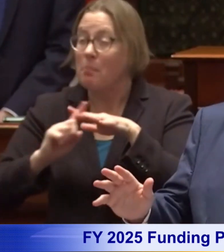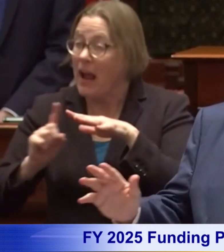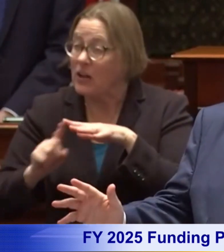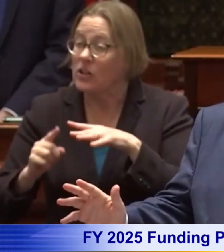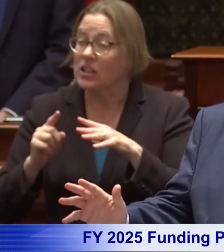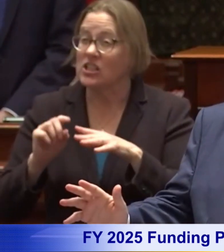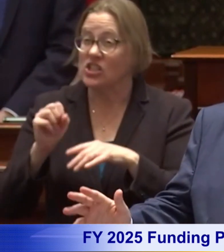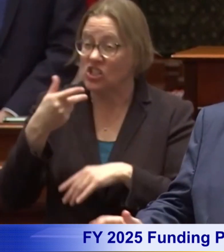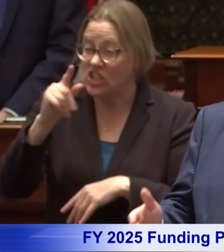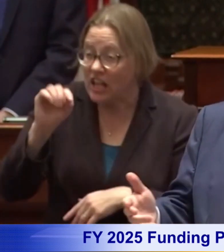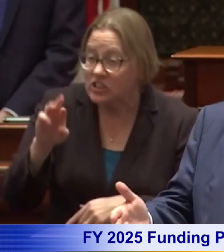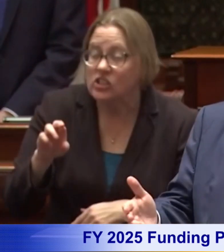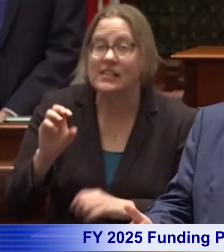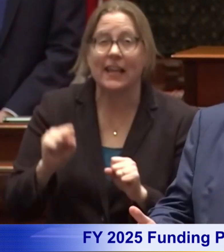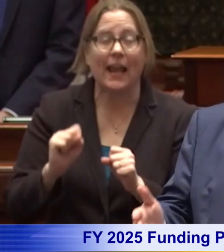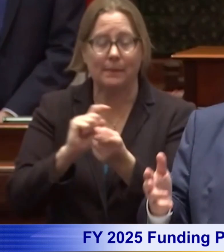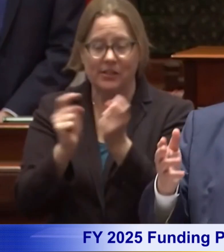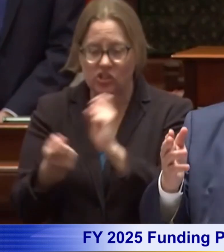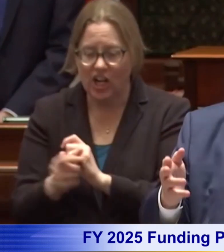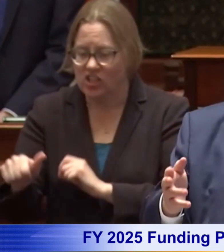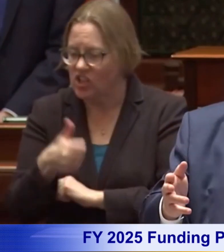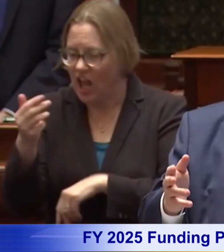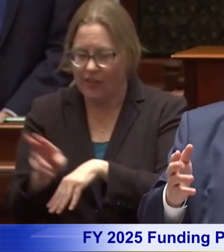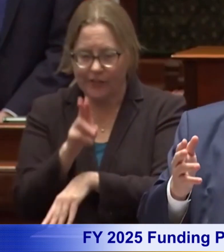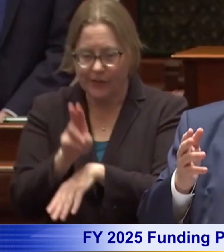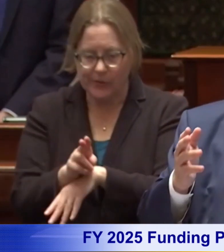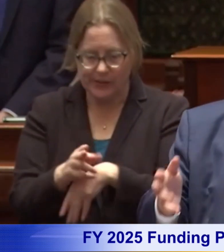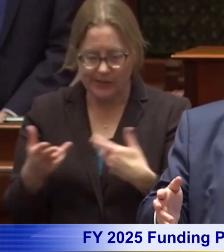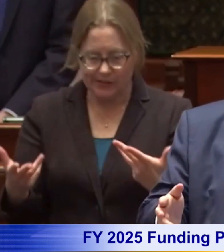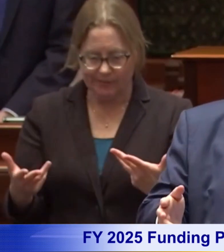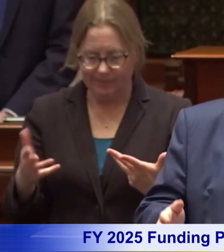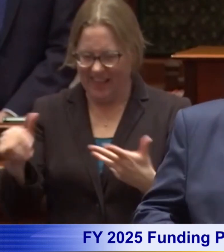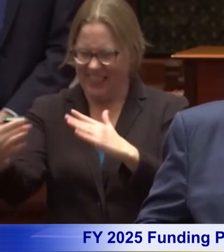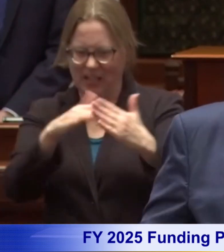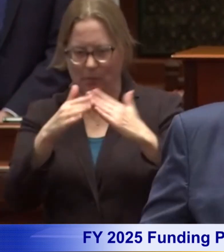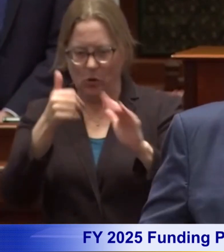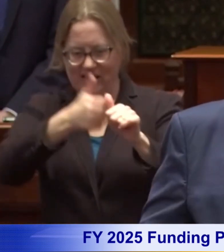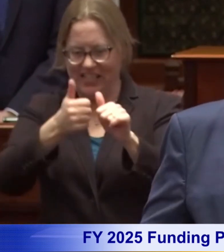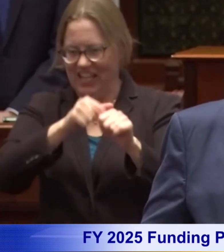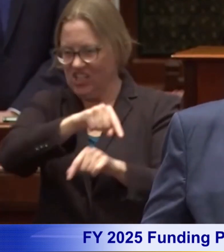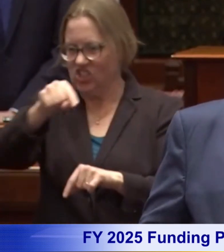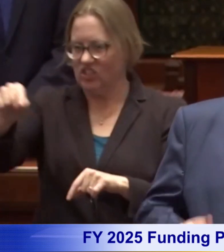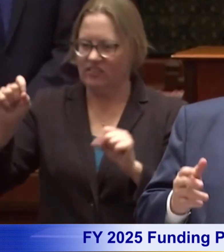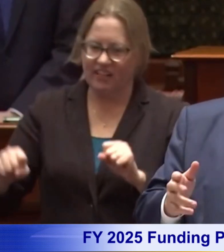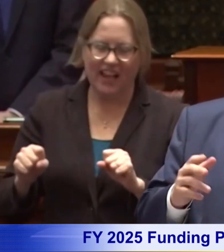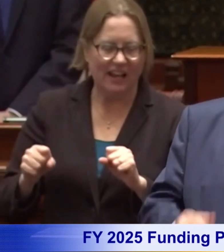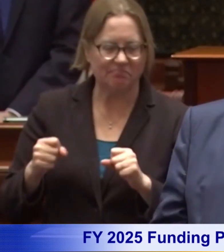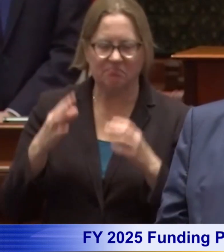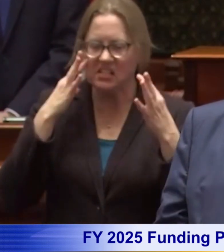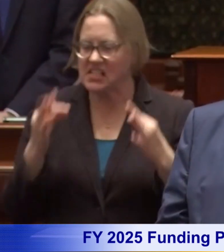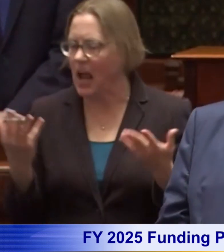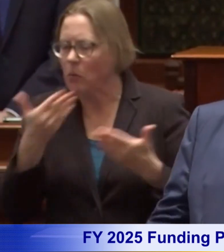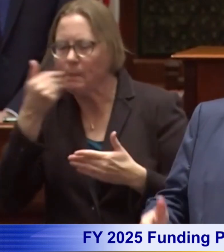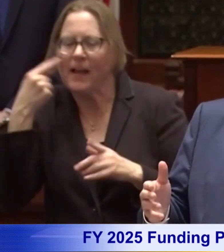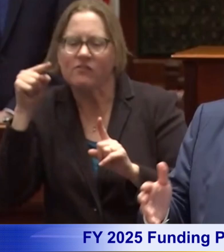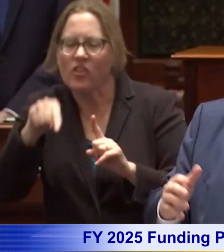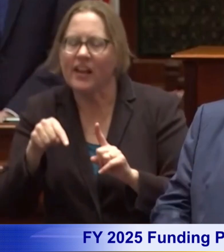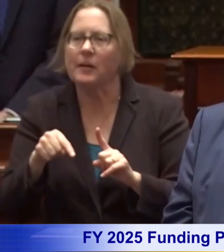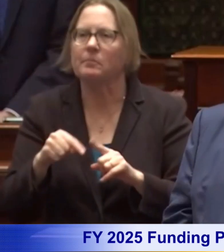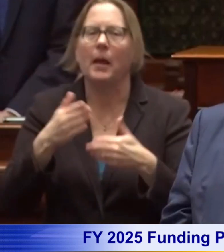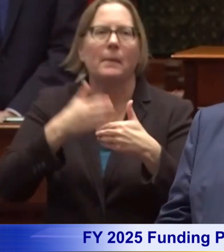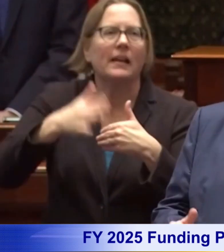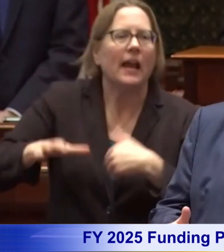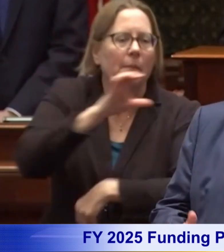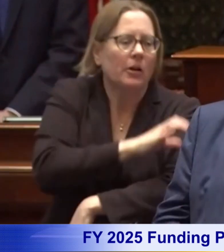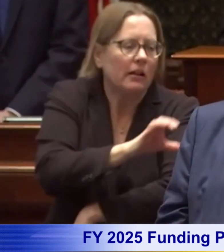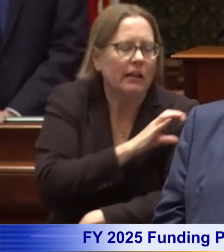other productive uses, as determined by the communities themselves: neighborhood clinics, community centers,